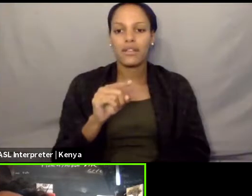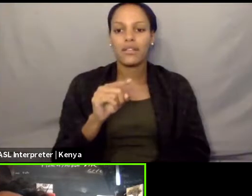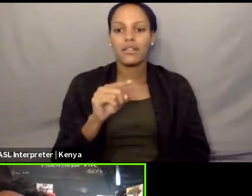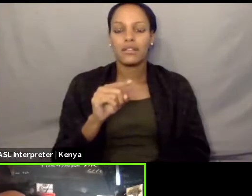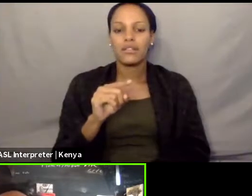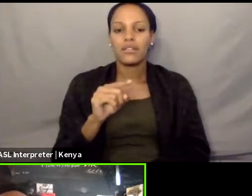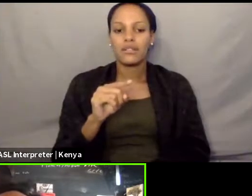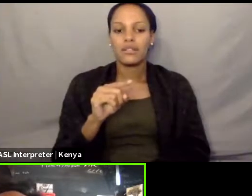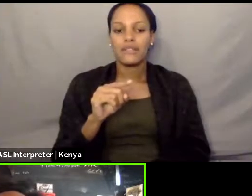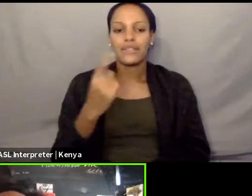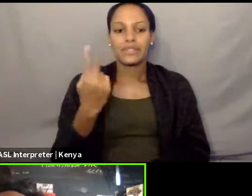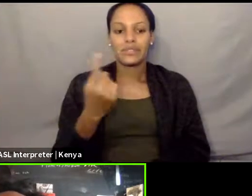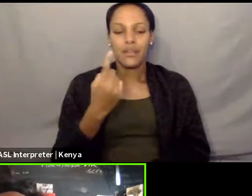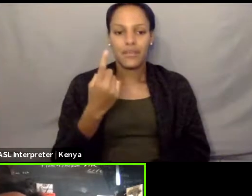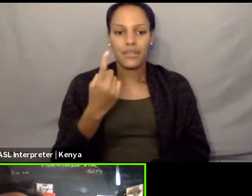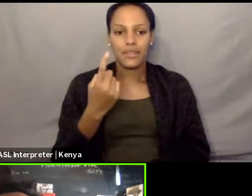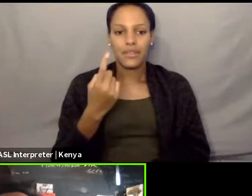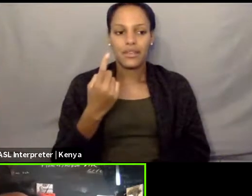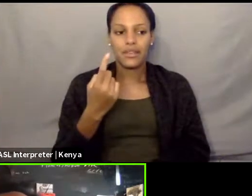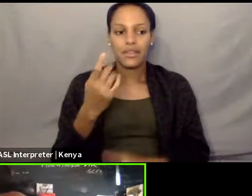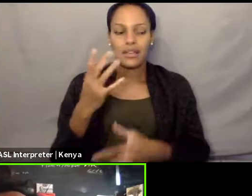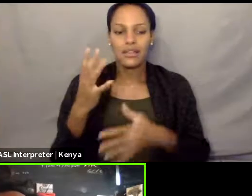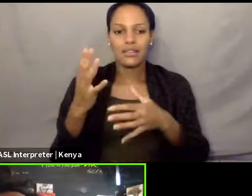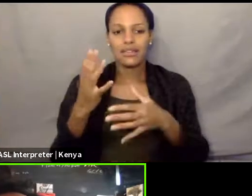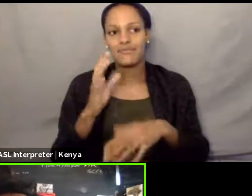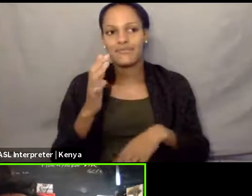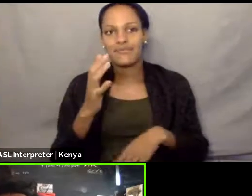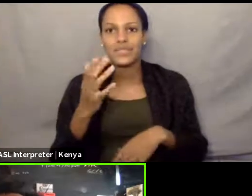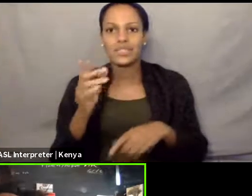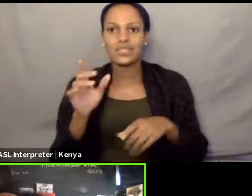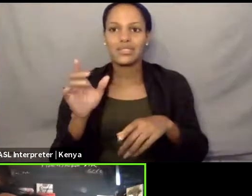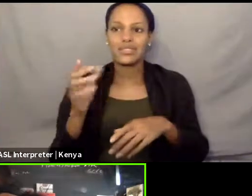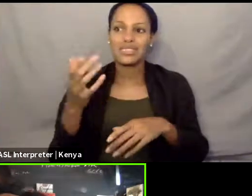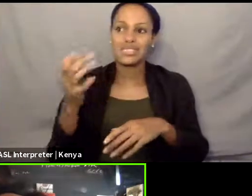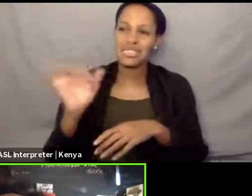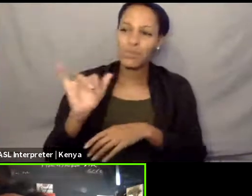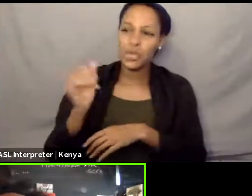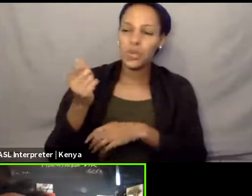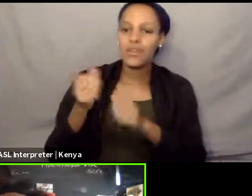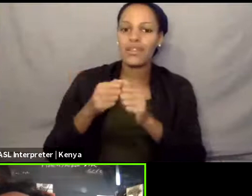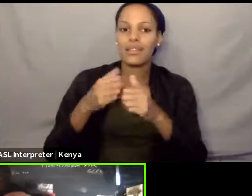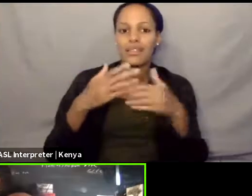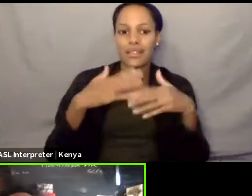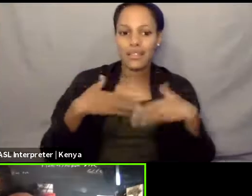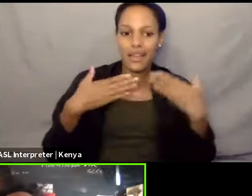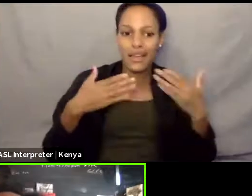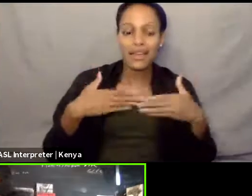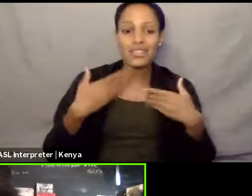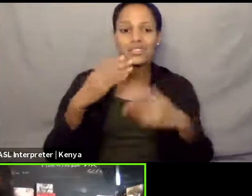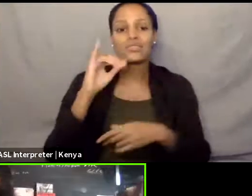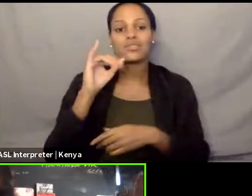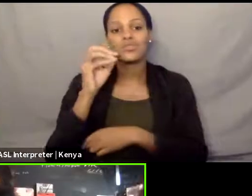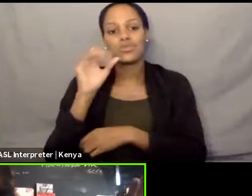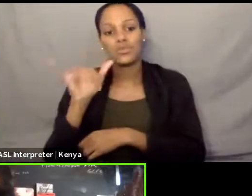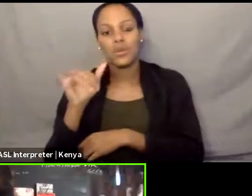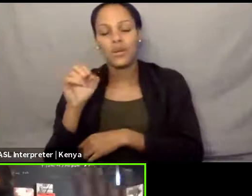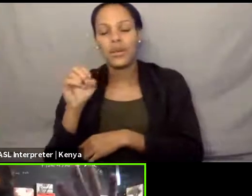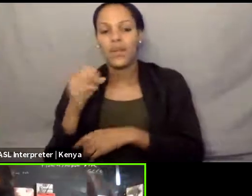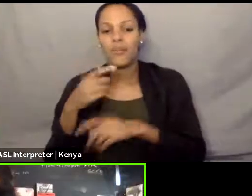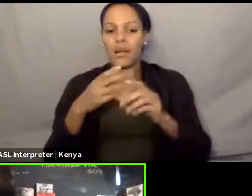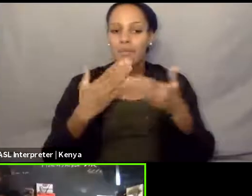that something like delight or something like joy, and periodically I will receive this, or like receive it